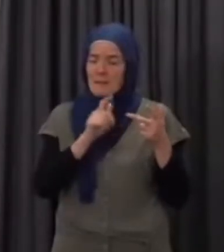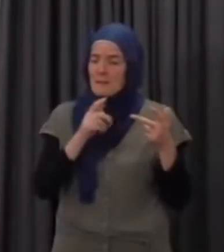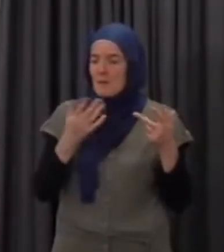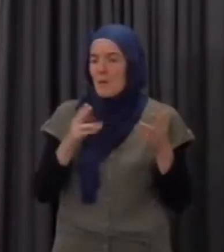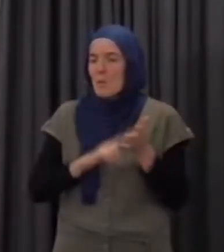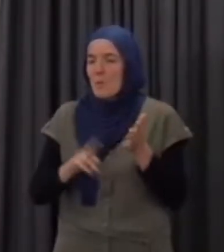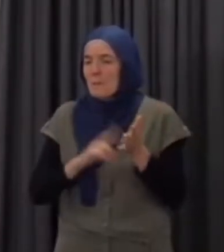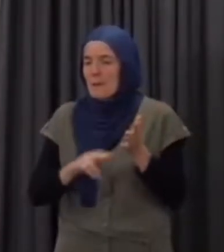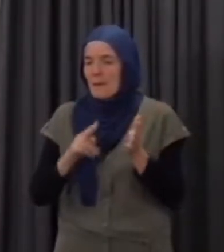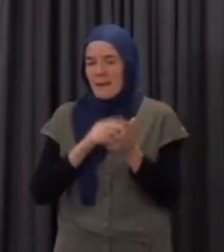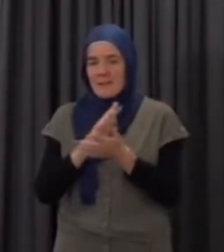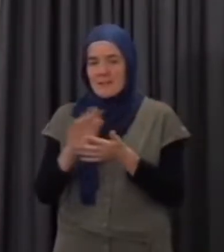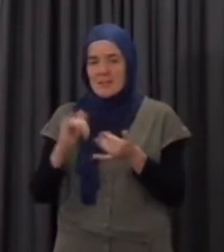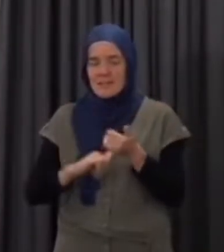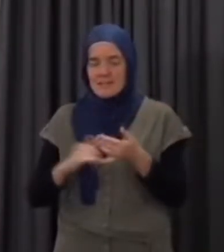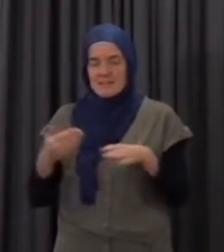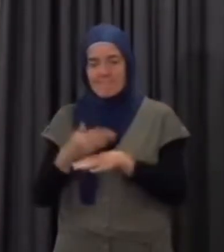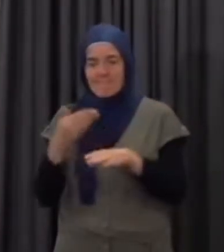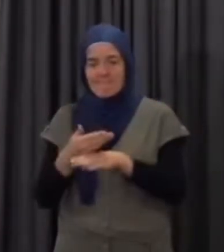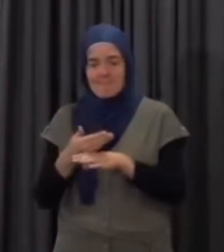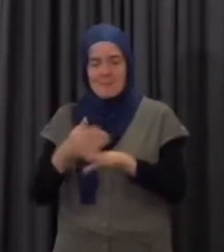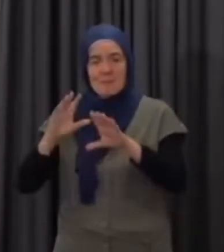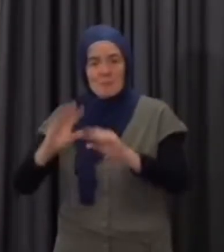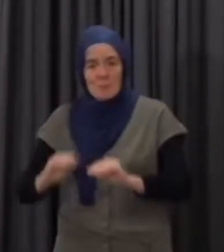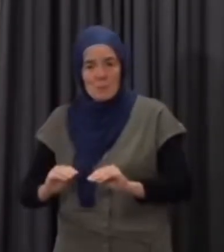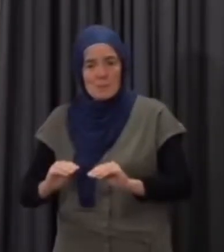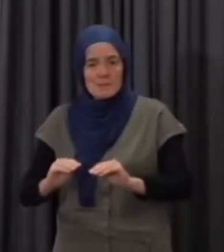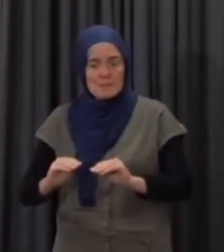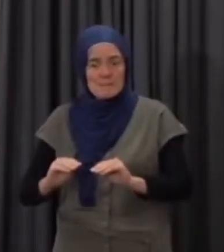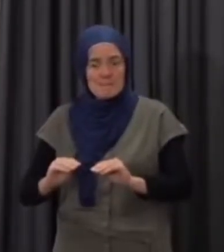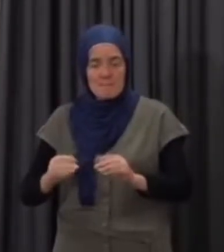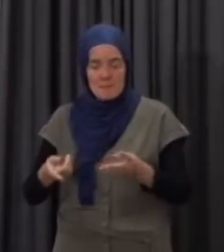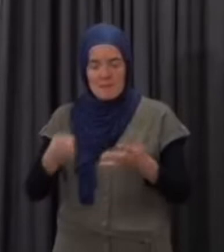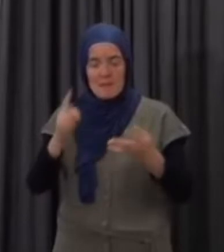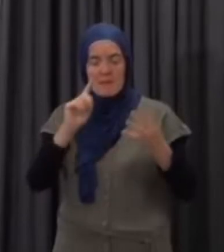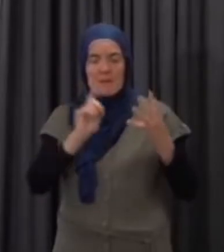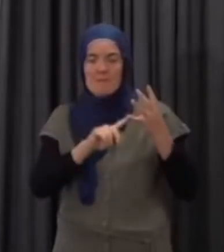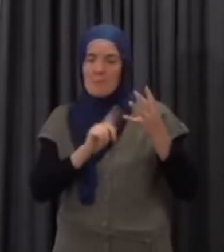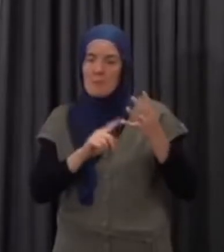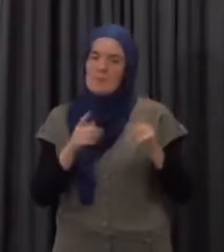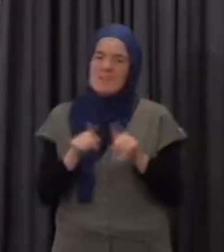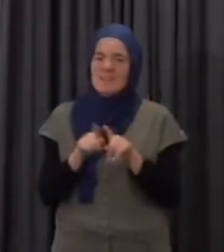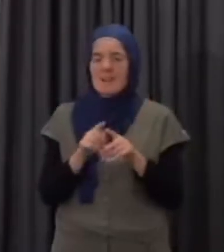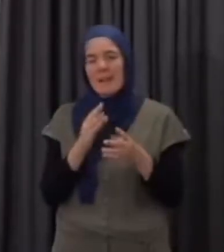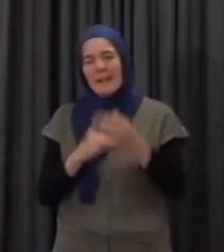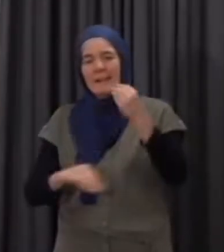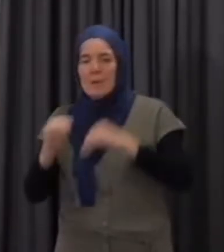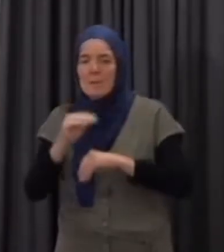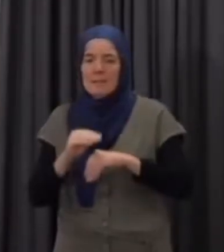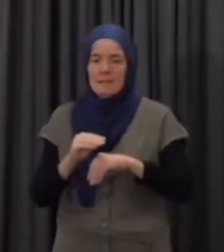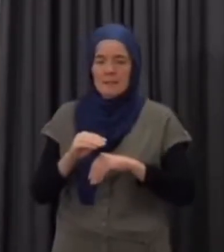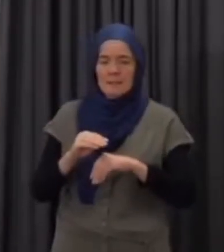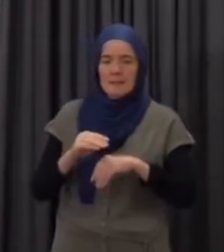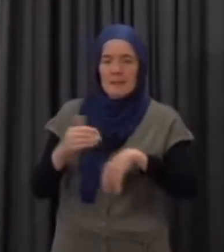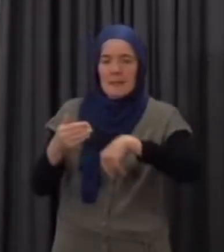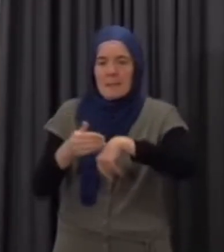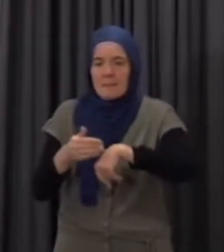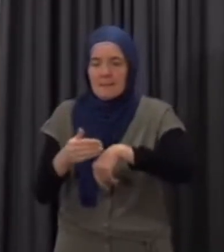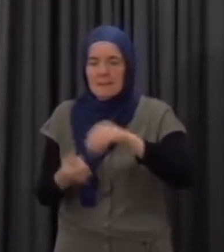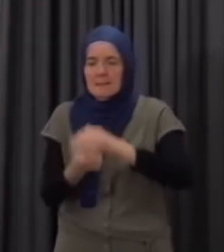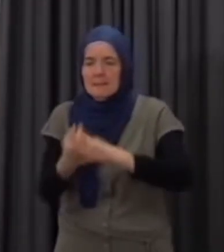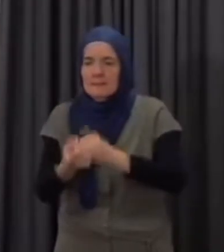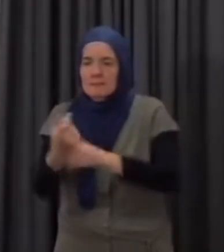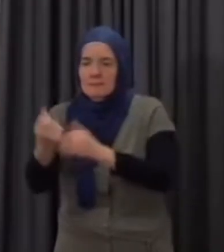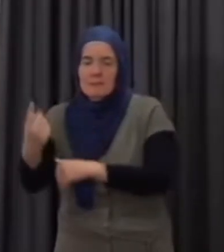activity. And the fourth harm is actually something broader about the economic impact and impact on society more broadly, and knowing that communities would be